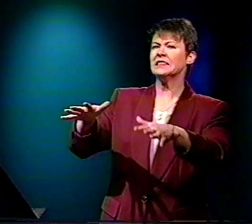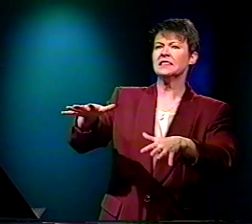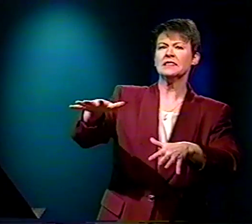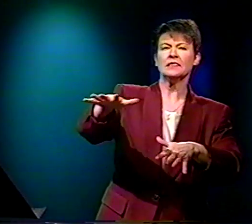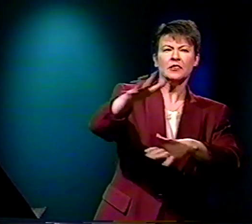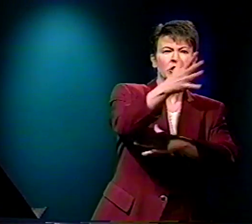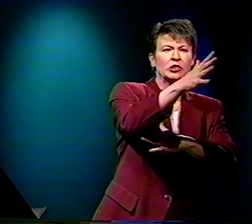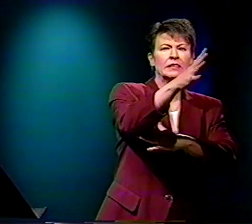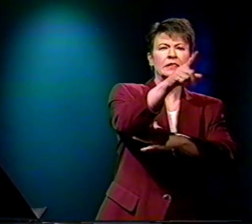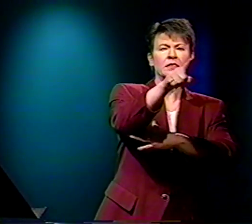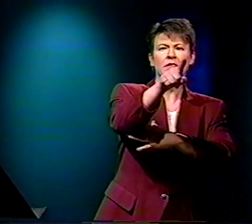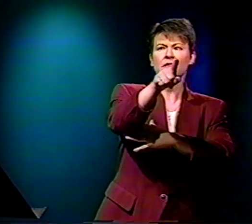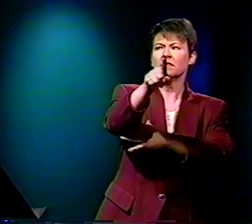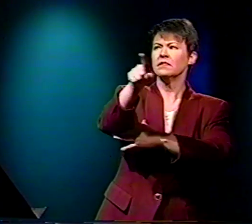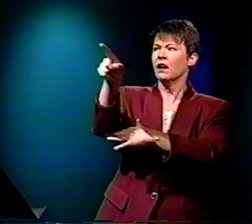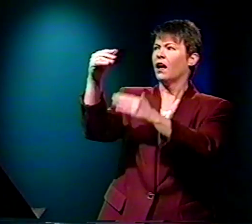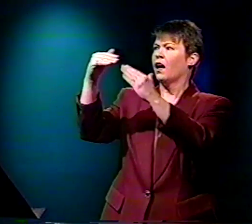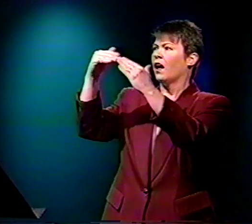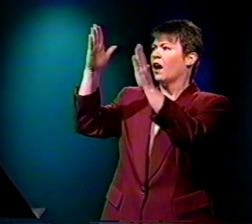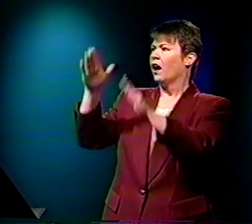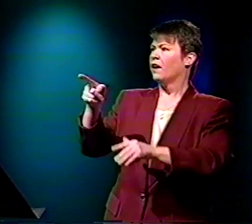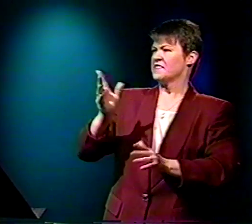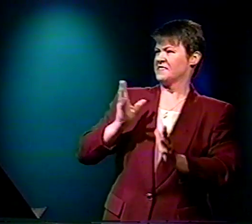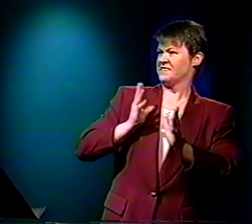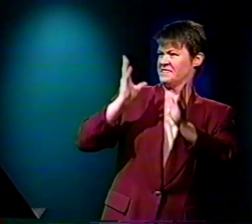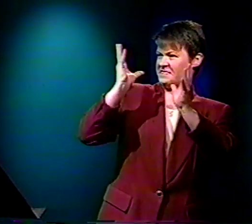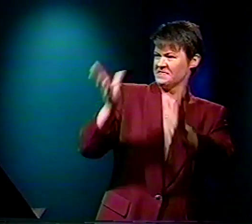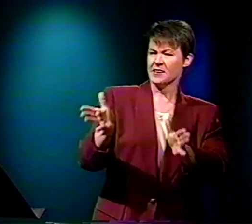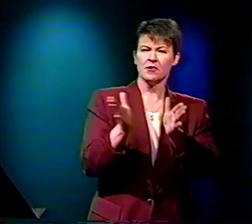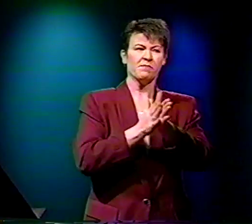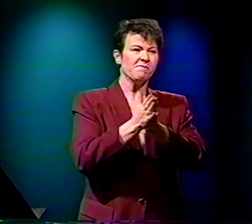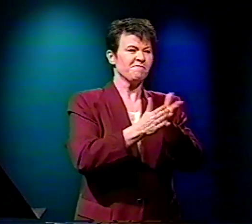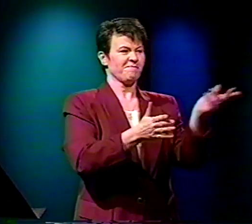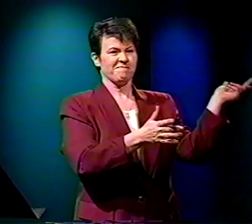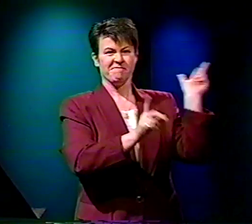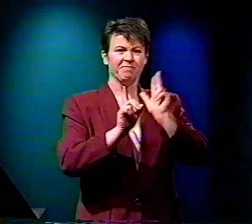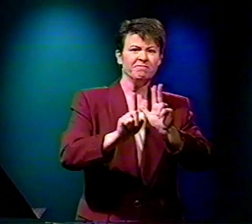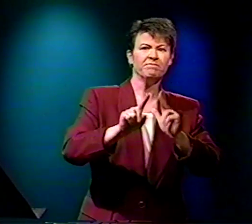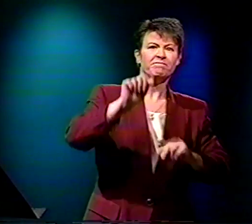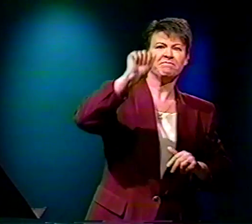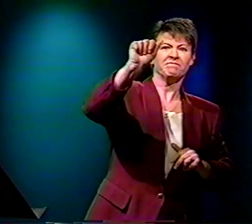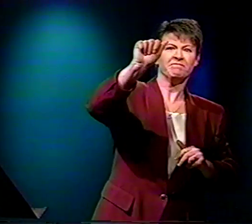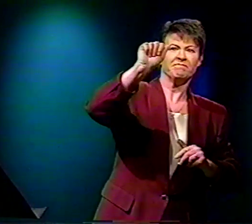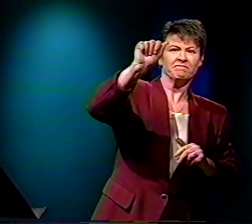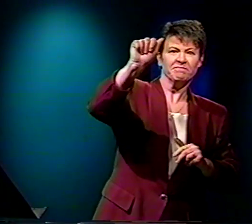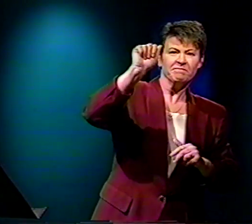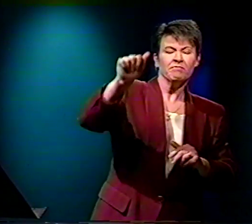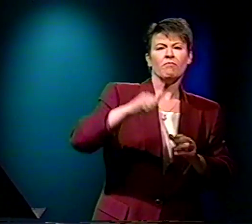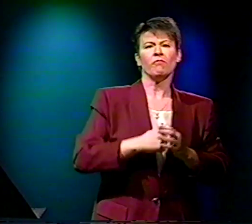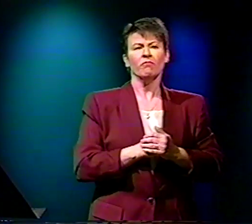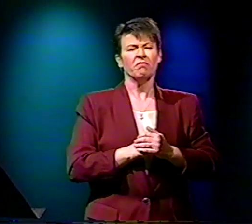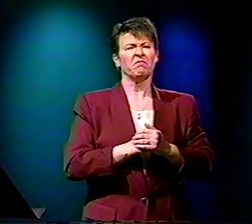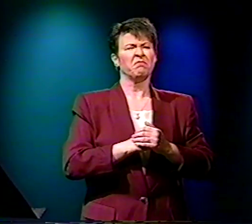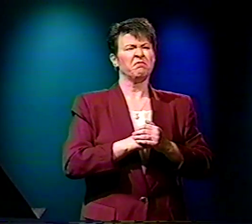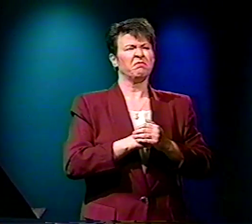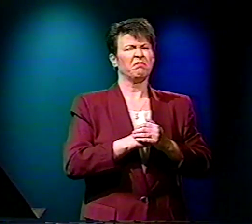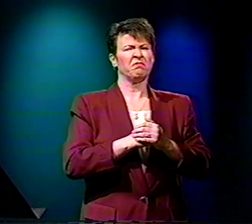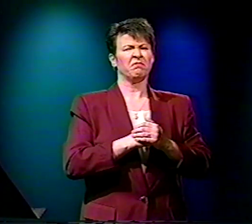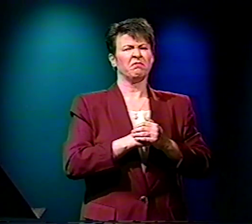the location that had been described, and they were on the right street, and they saw the forest, and even the house that appeared to be the one